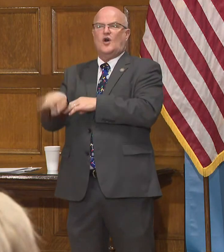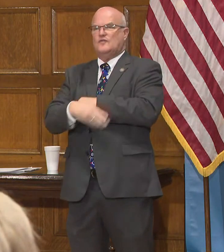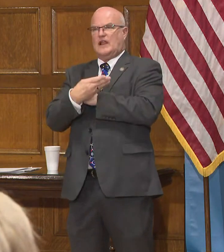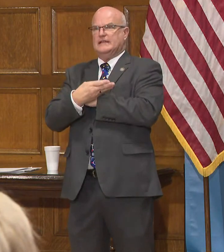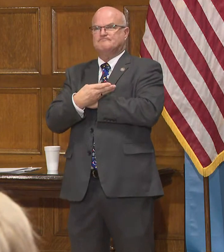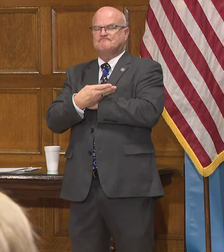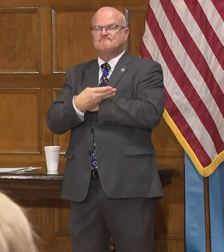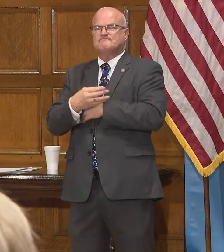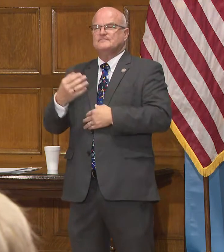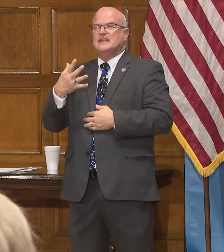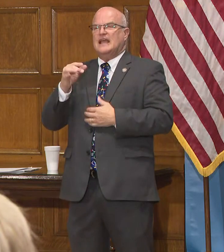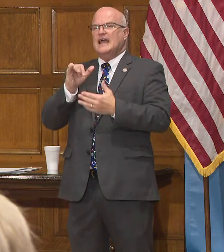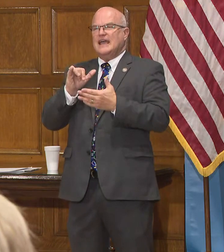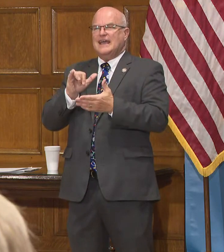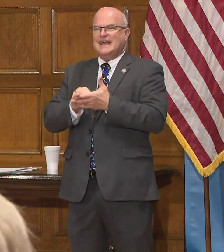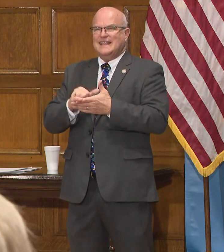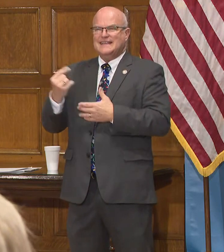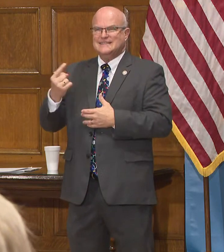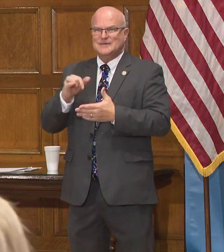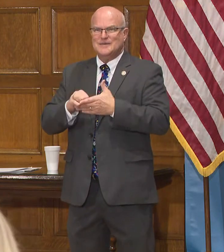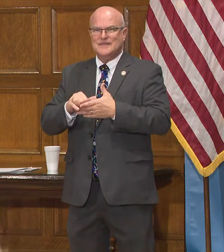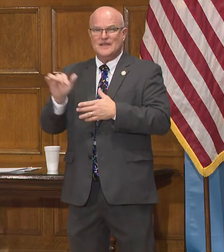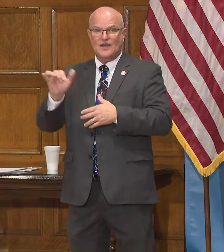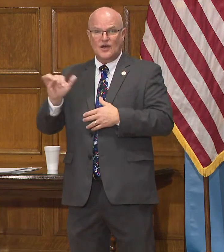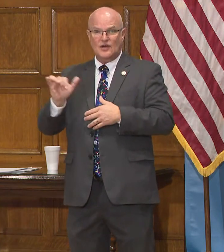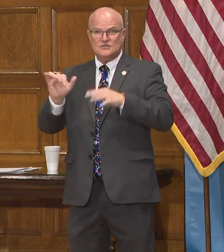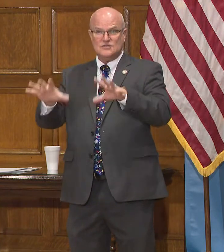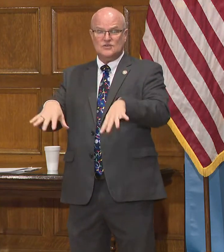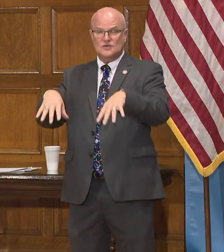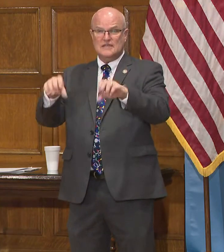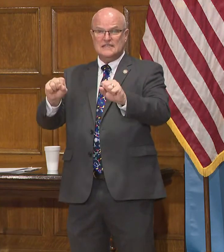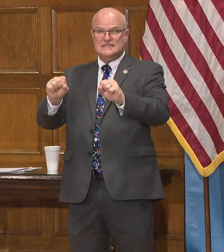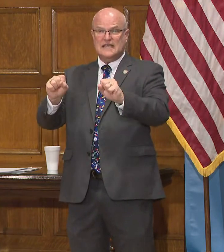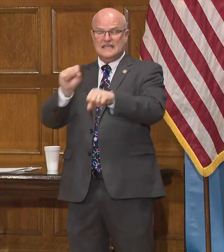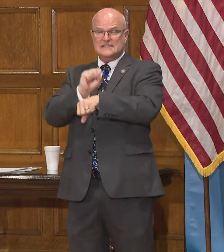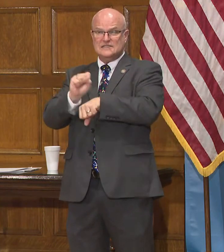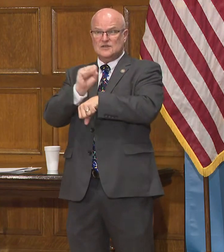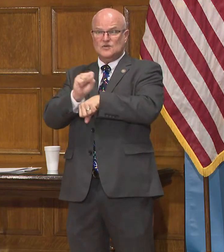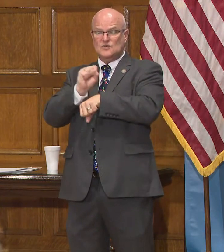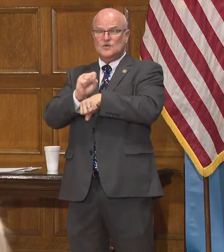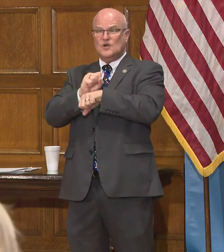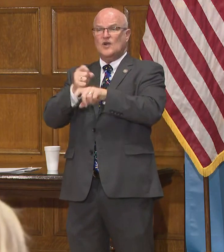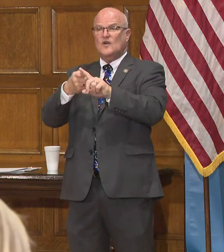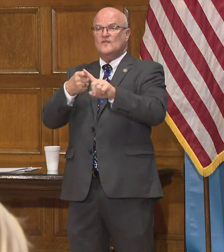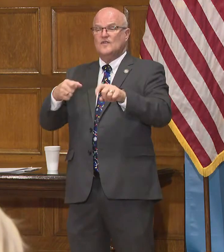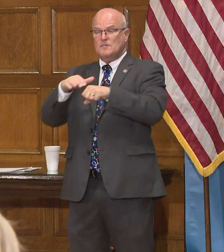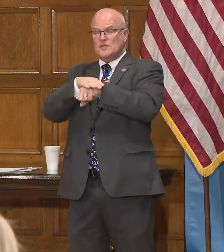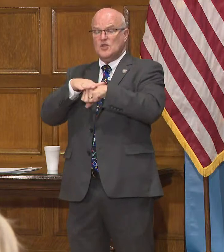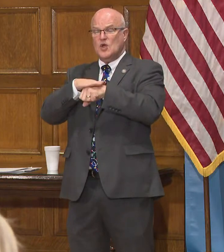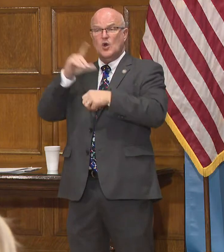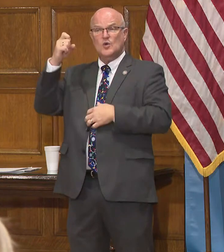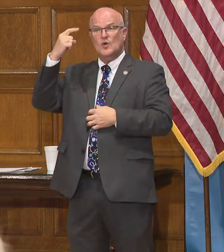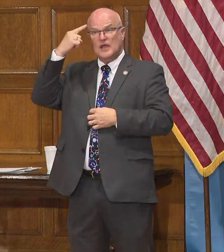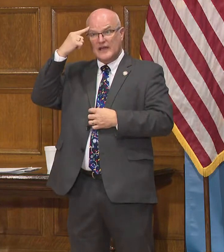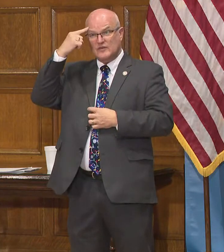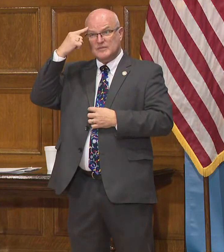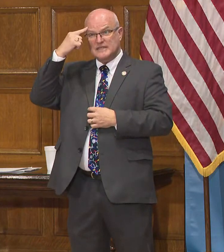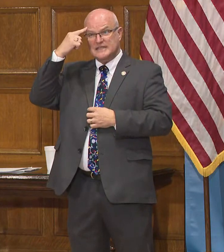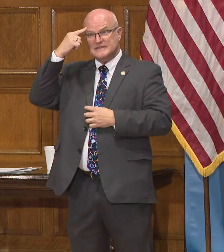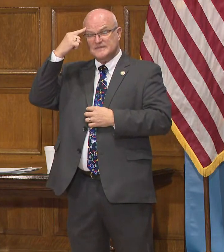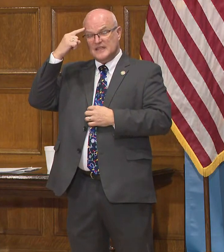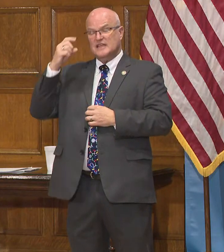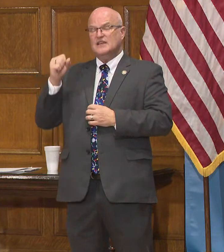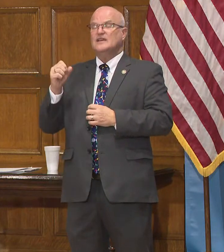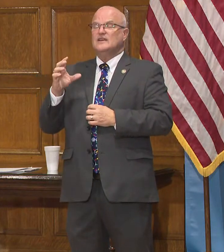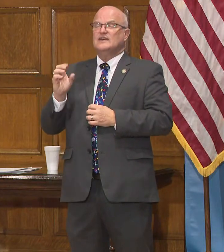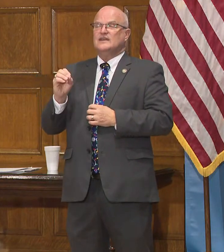overnight, and that's something that also takes the efforts of our local governments. And so it